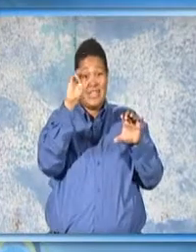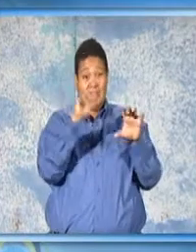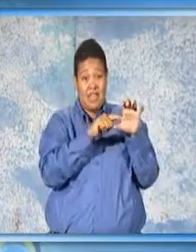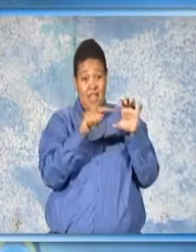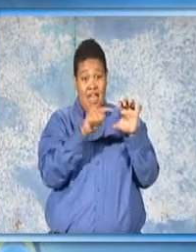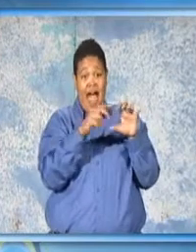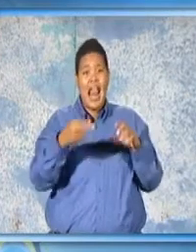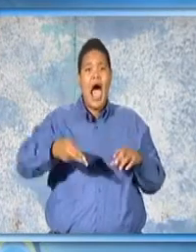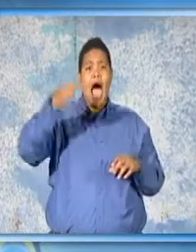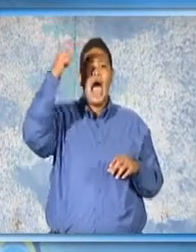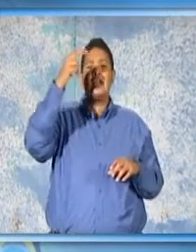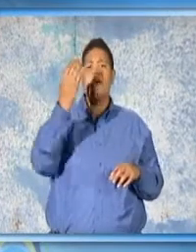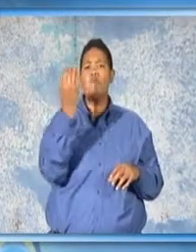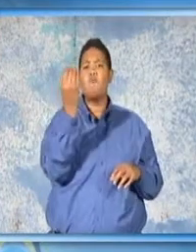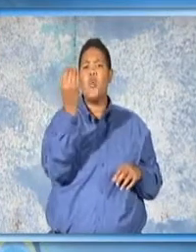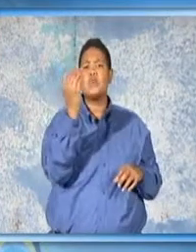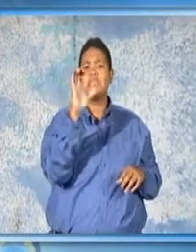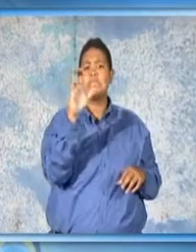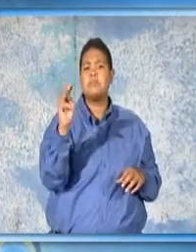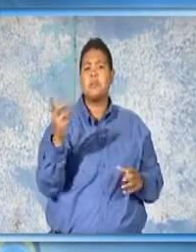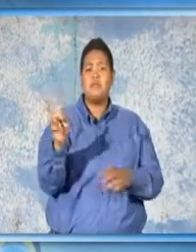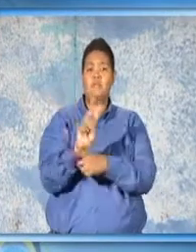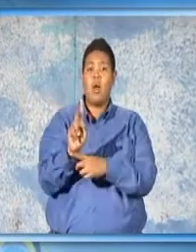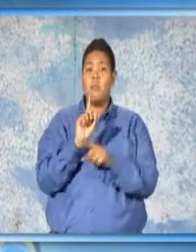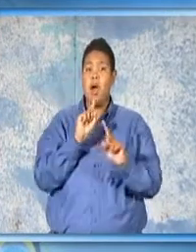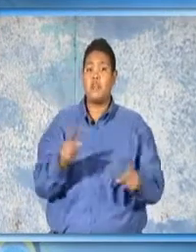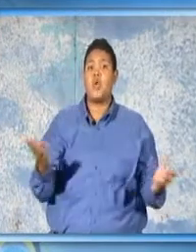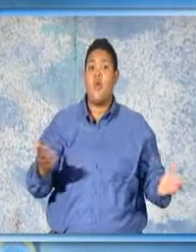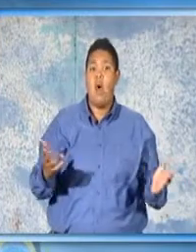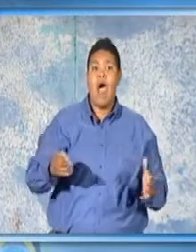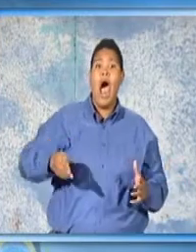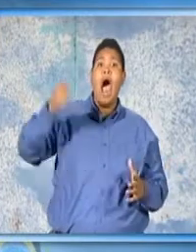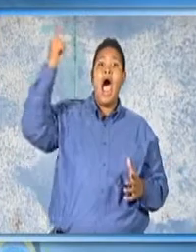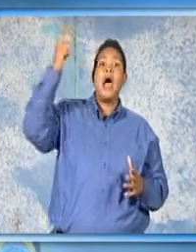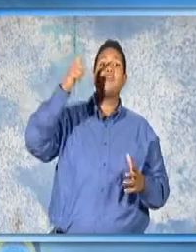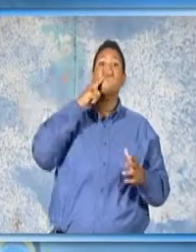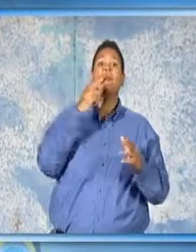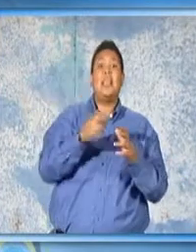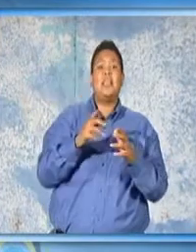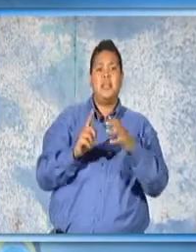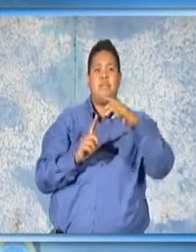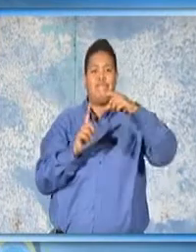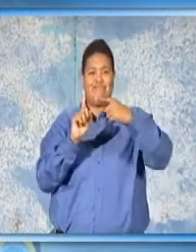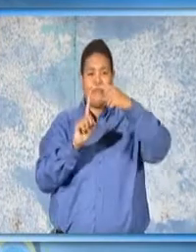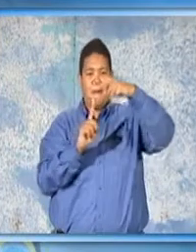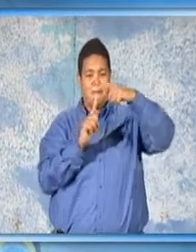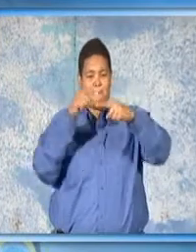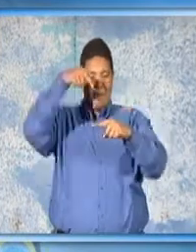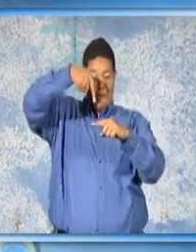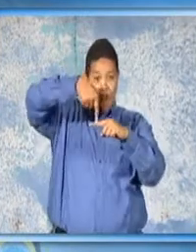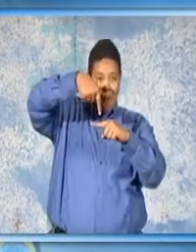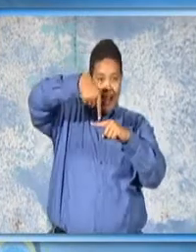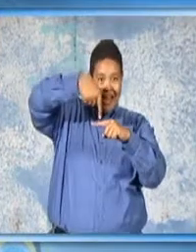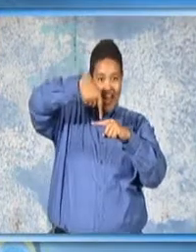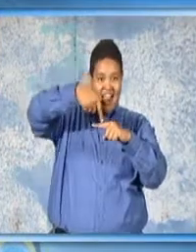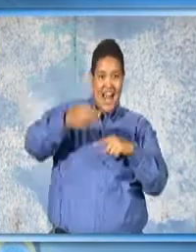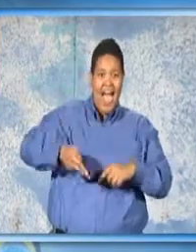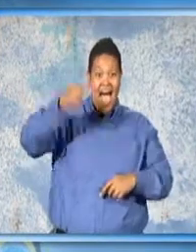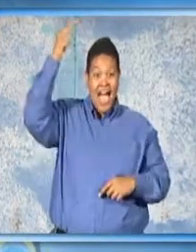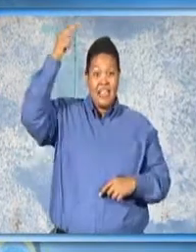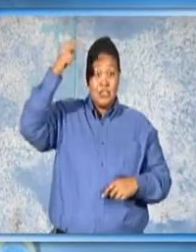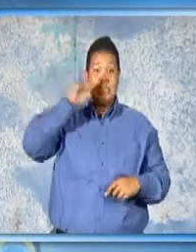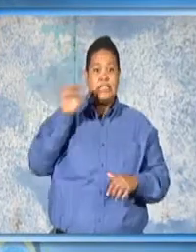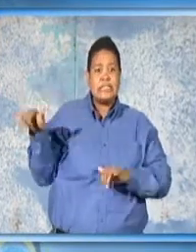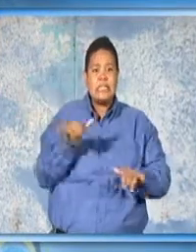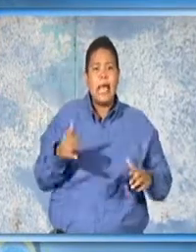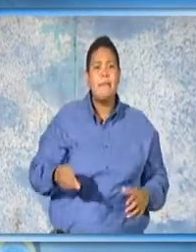centimeters. What is its volume? The height being measured here is the perpendicular height, the same height that would be measured in the